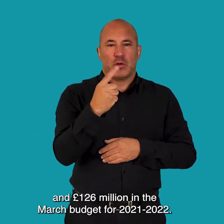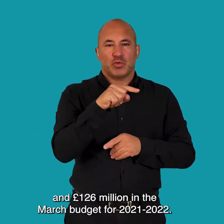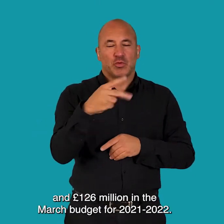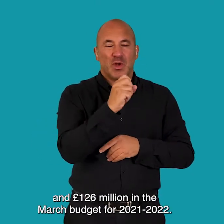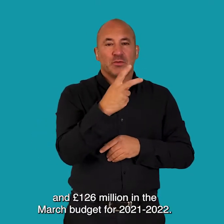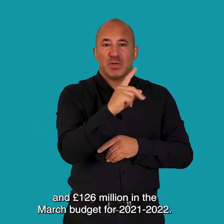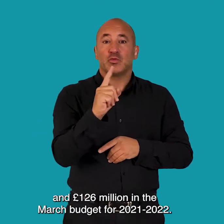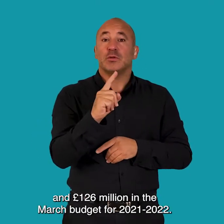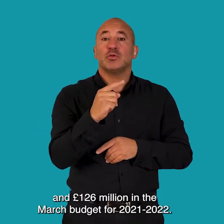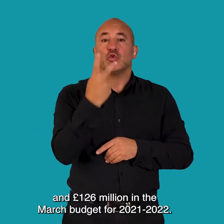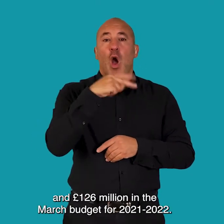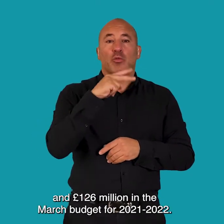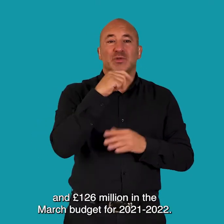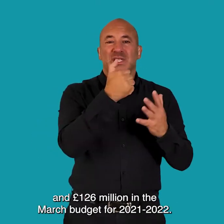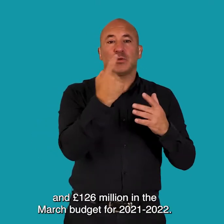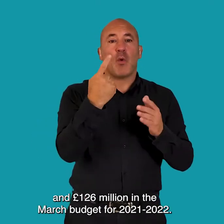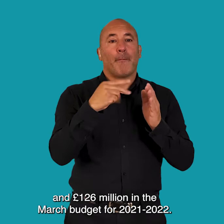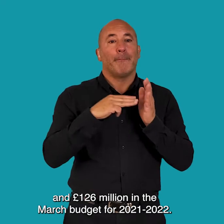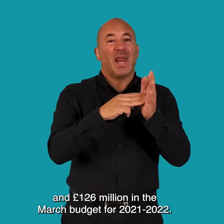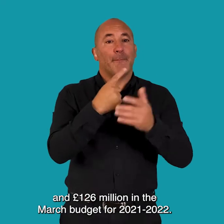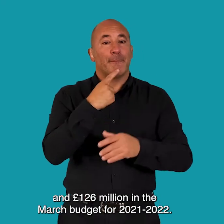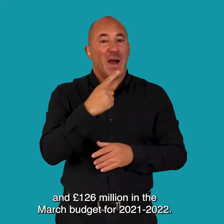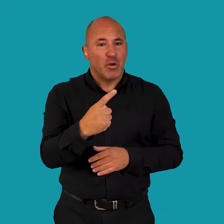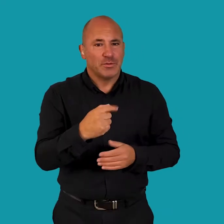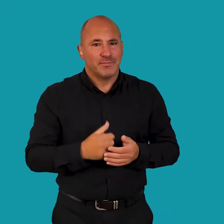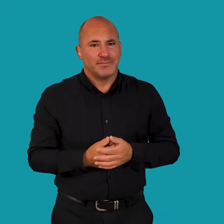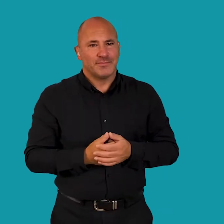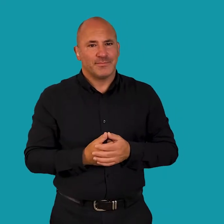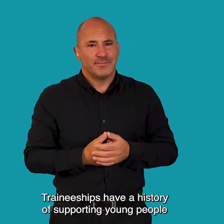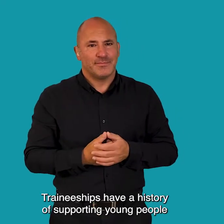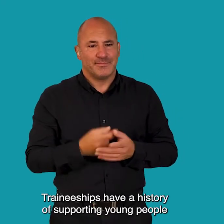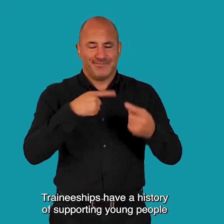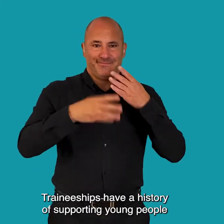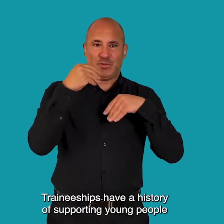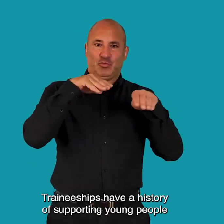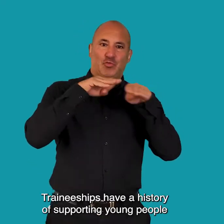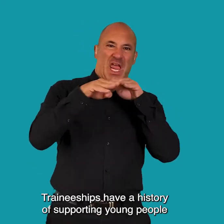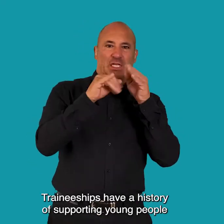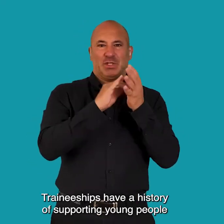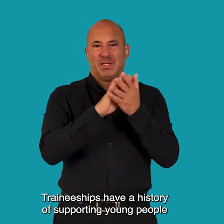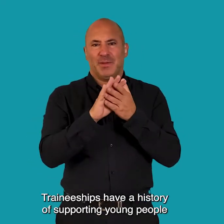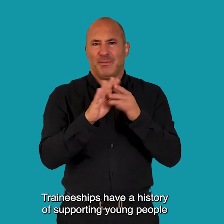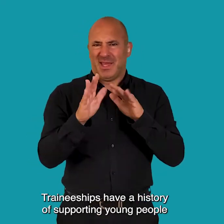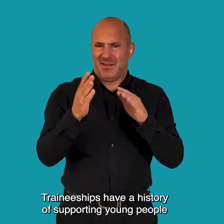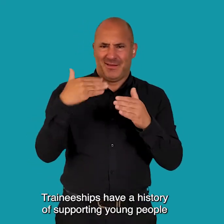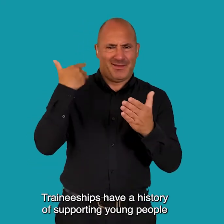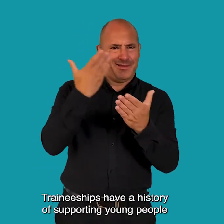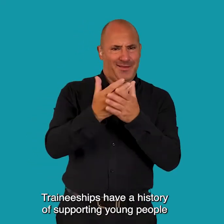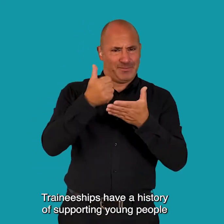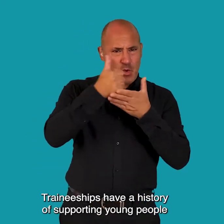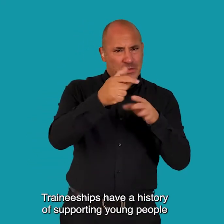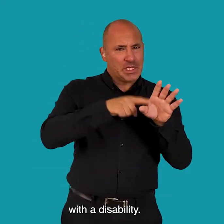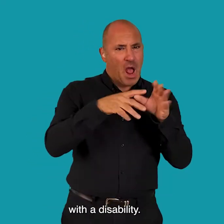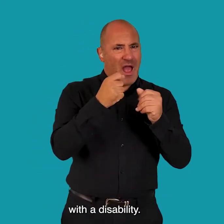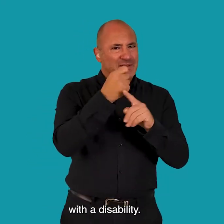March budget for 21 to 22. Traineeships have a history of supporting young people with a